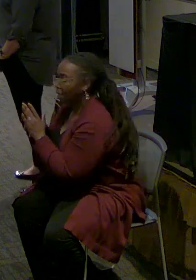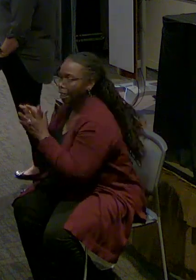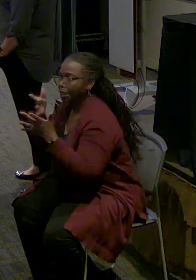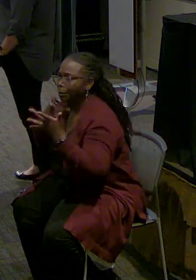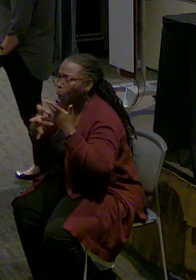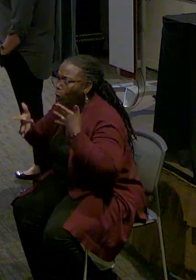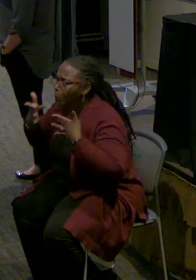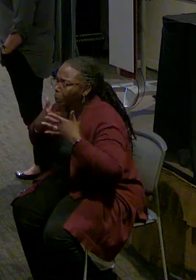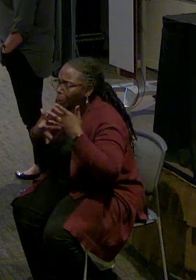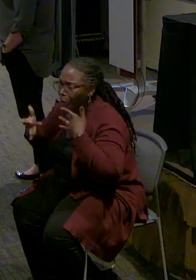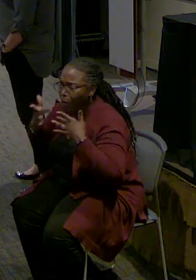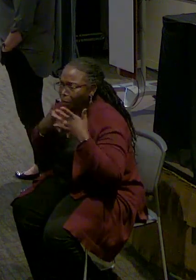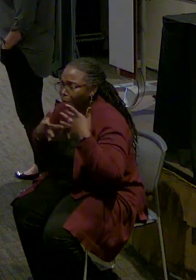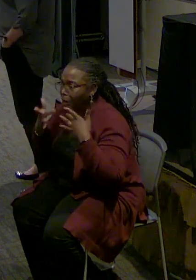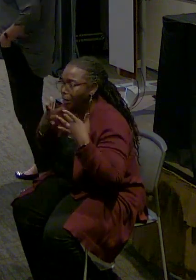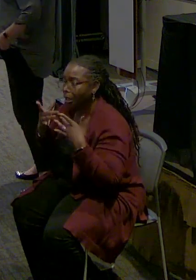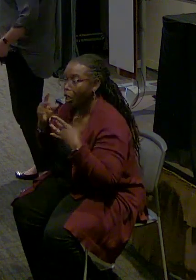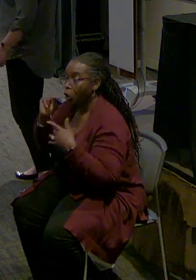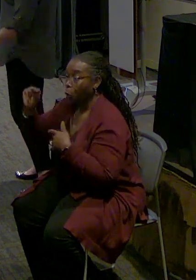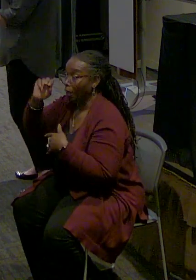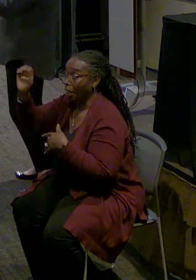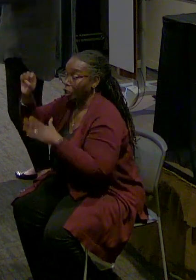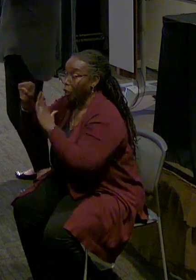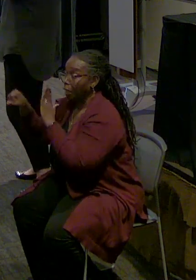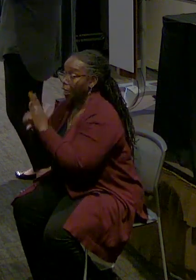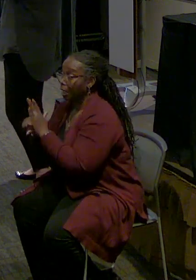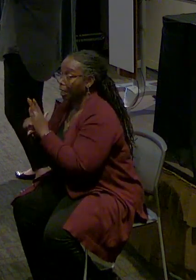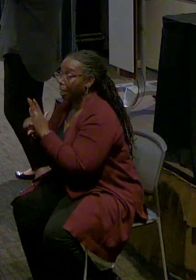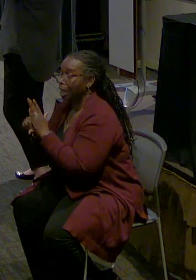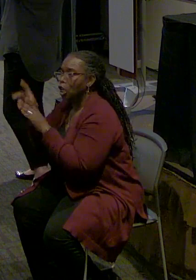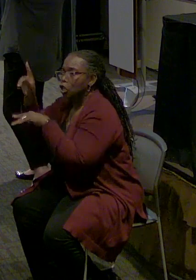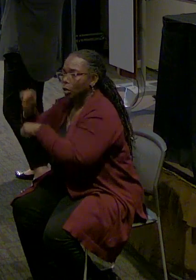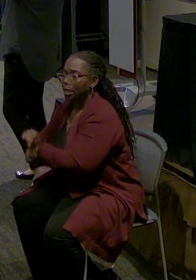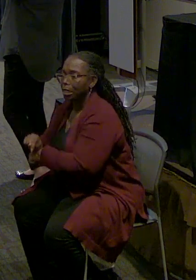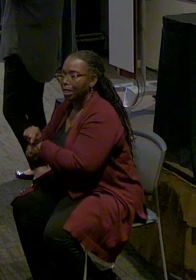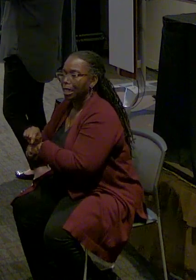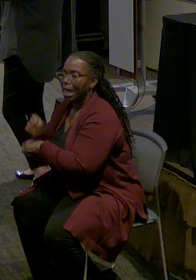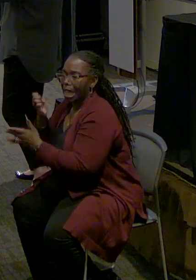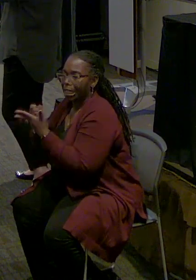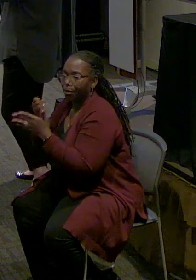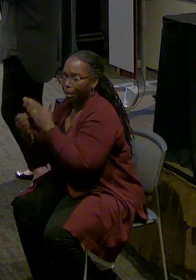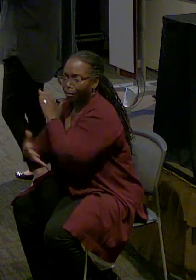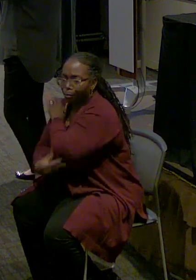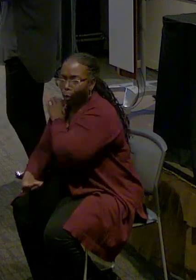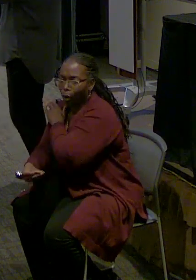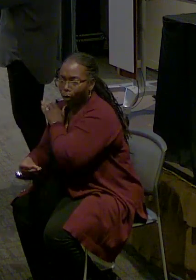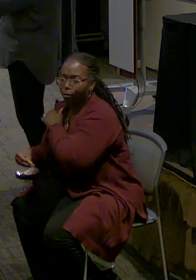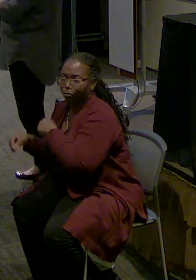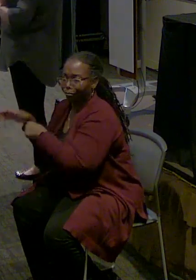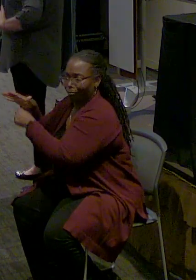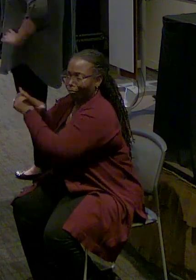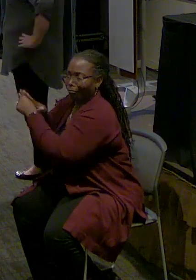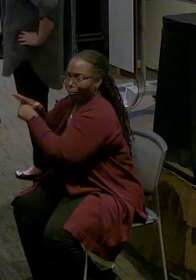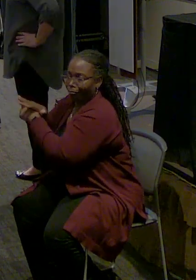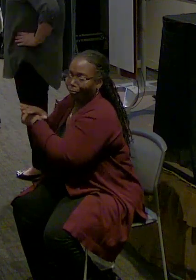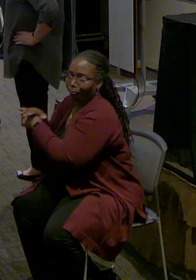very, very sparse. Now, I will tell you, the Northeast part of our state is traditionally economically disadvantaged,